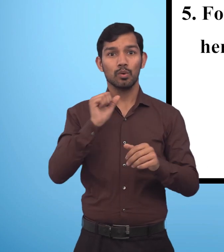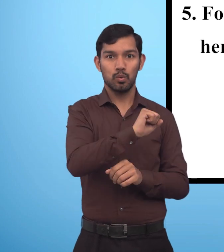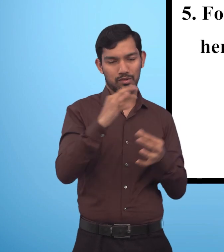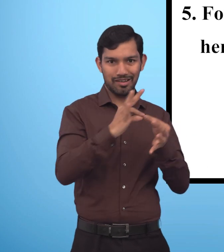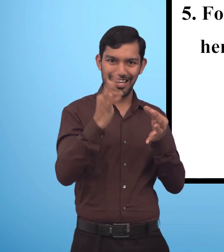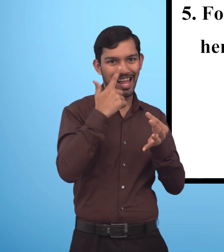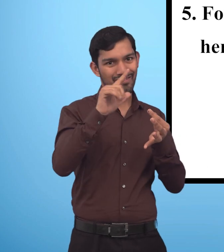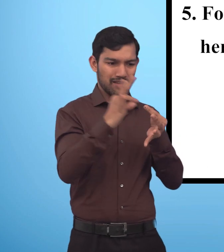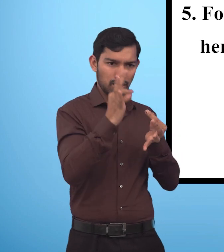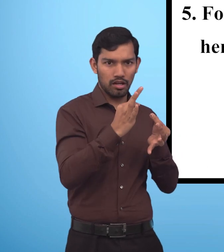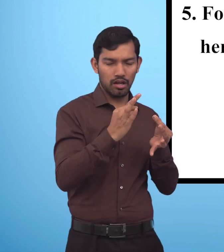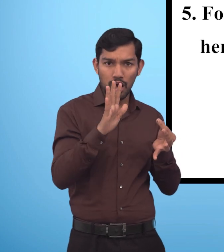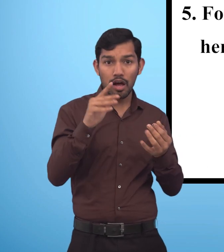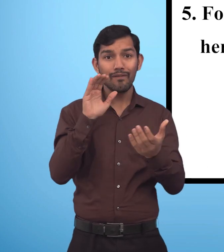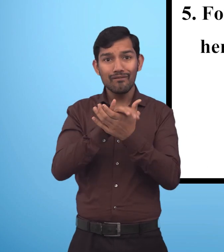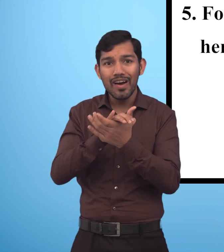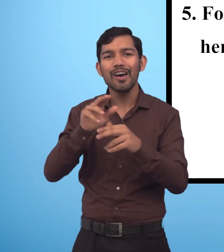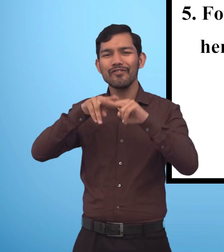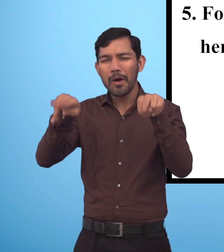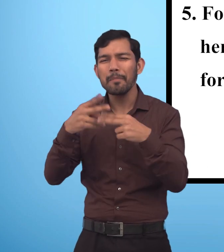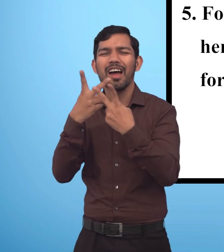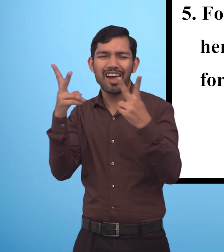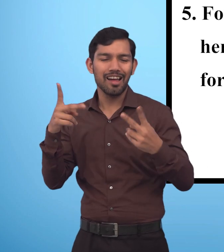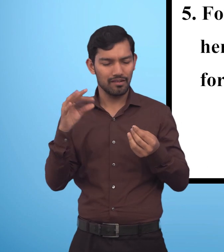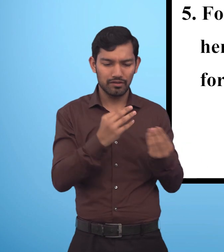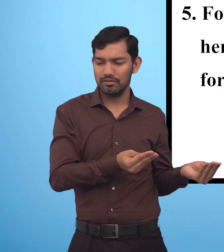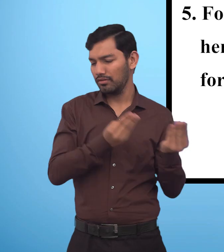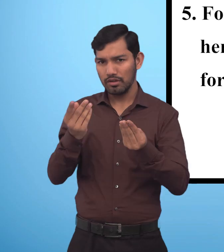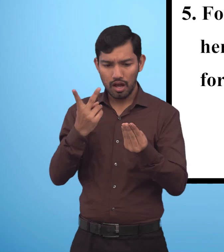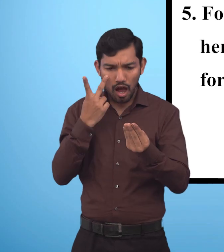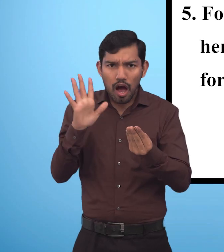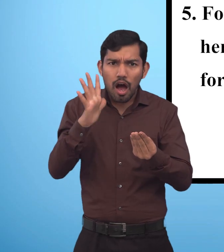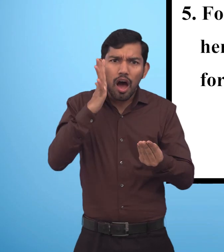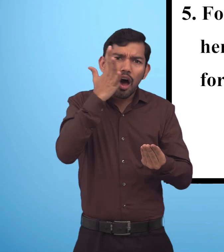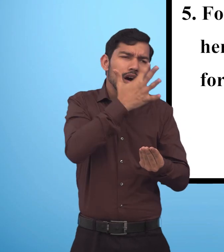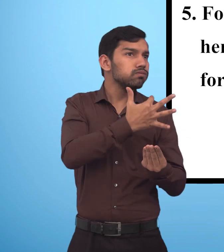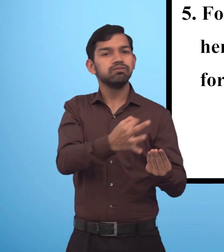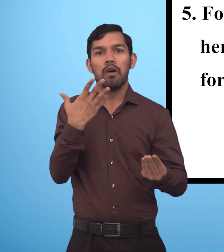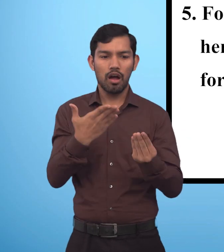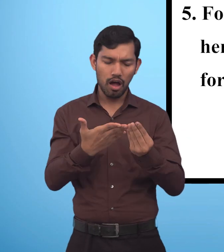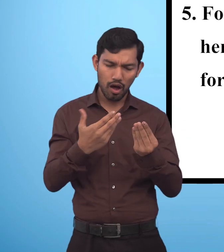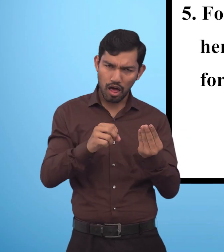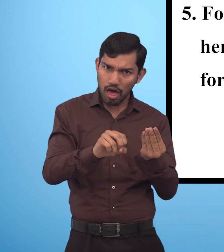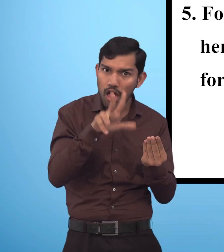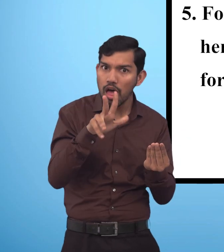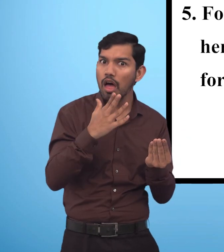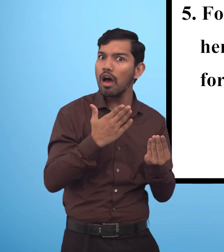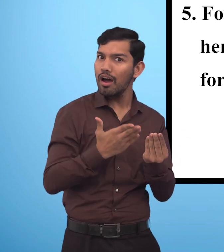At first, she crafted fine designs only for her family and friends,